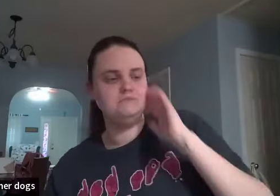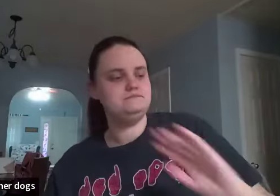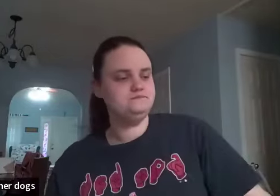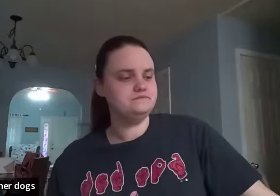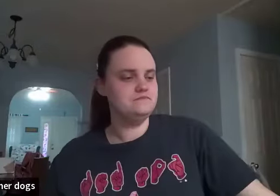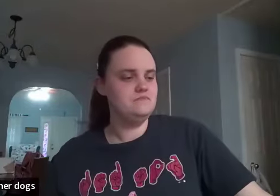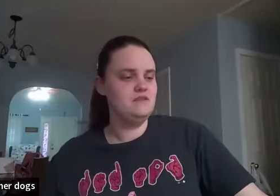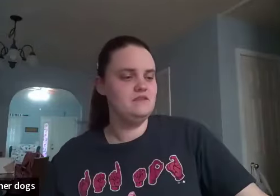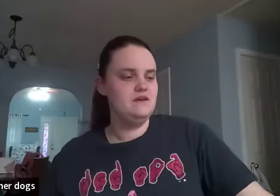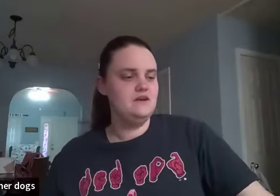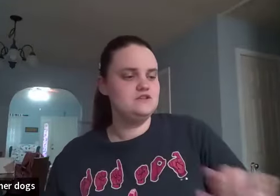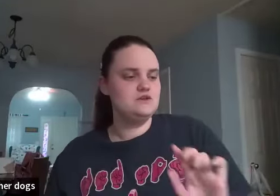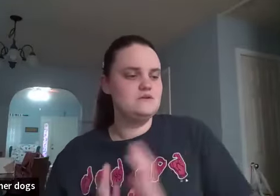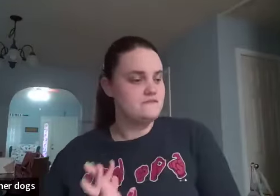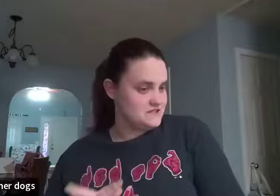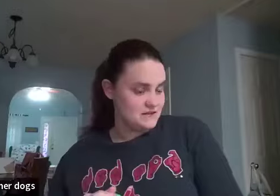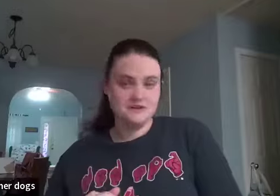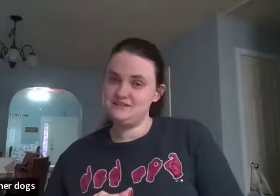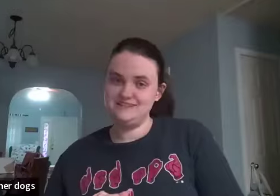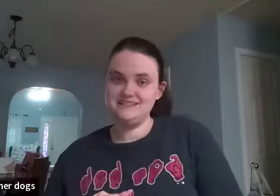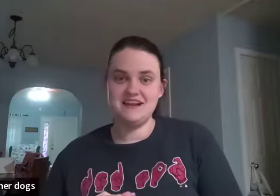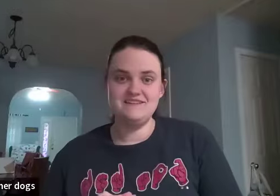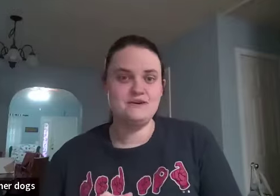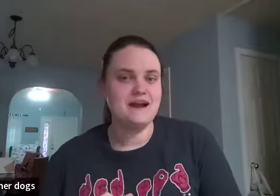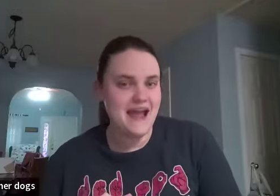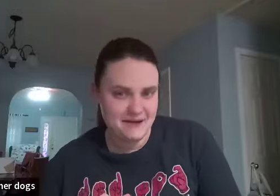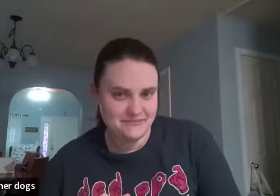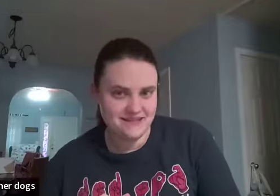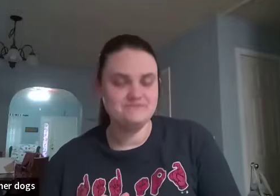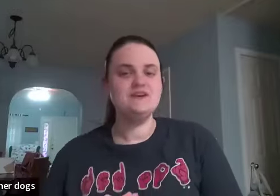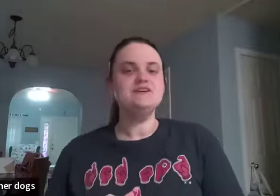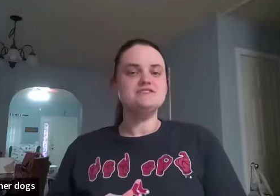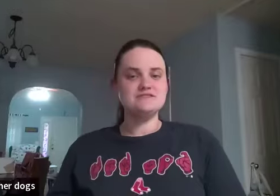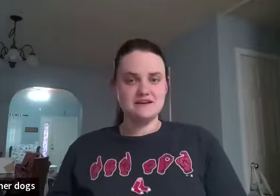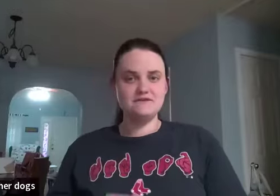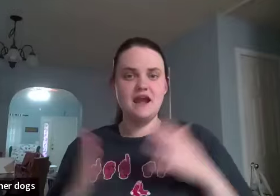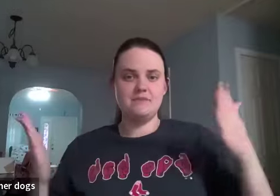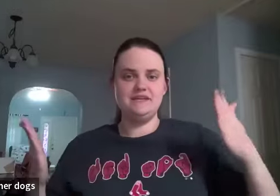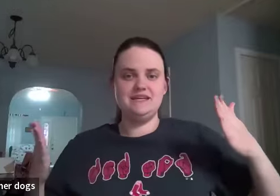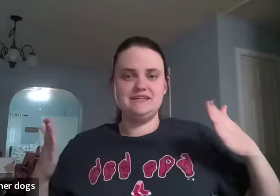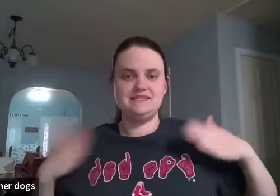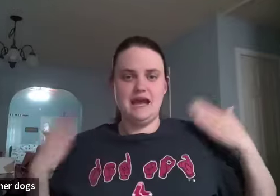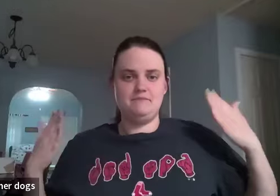Okay. So the first sign we're going to do is the sign for happy. So the sign for happy is